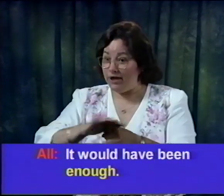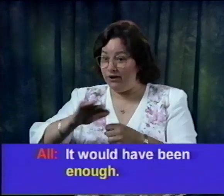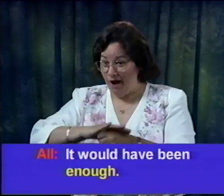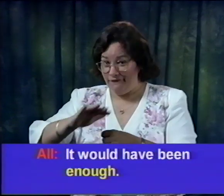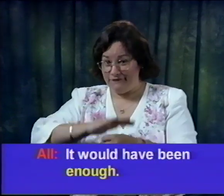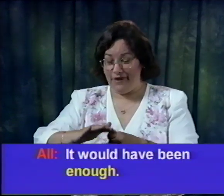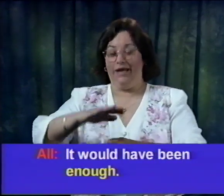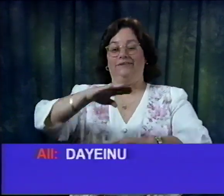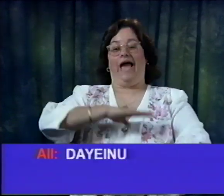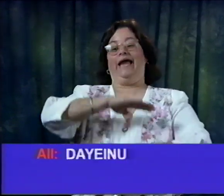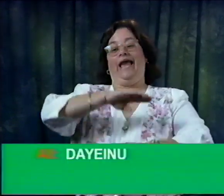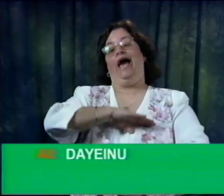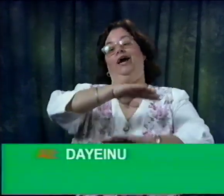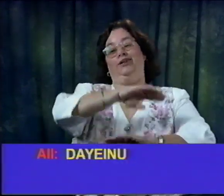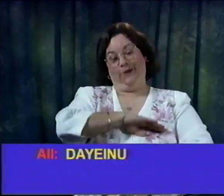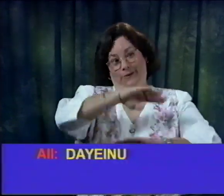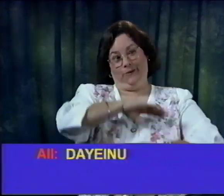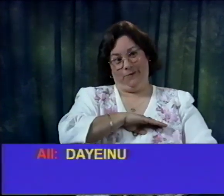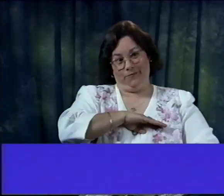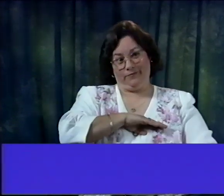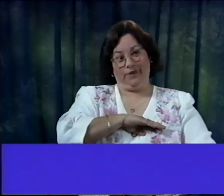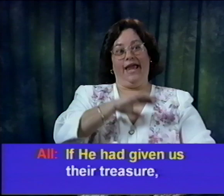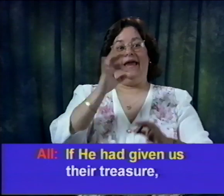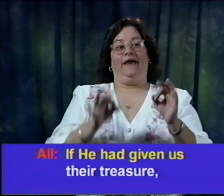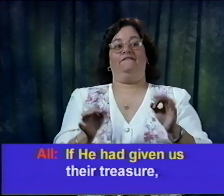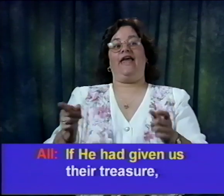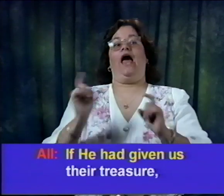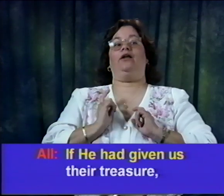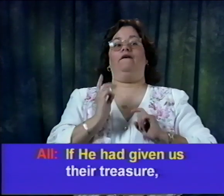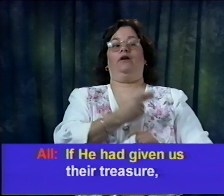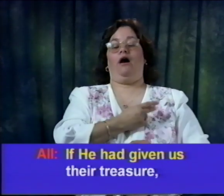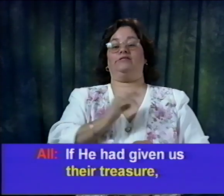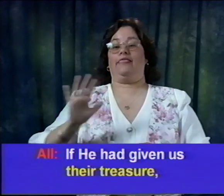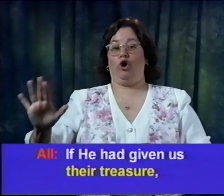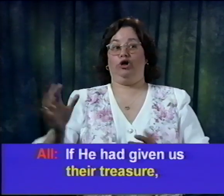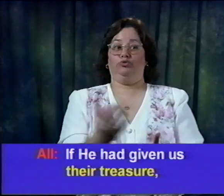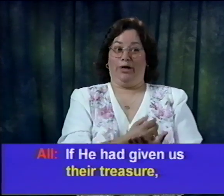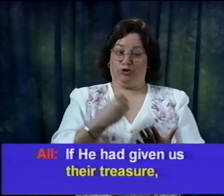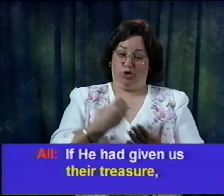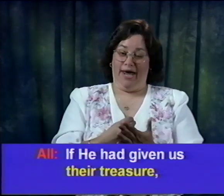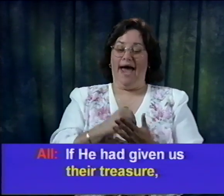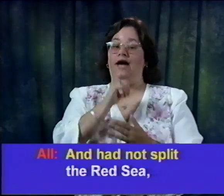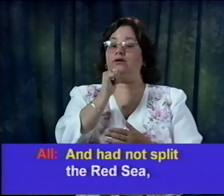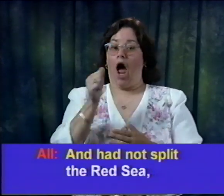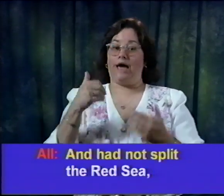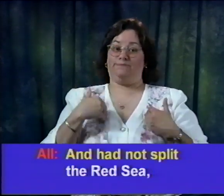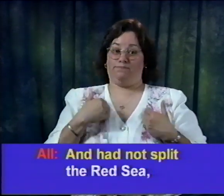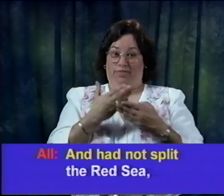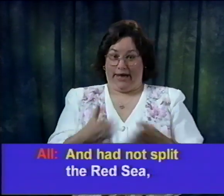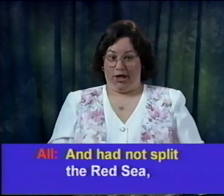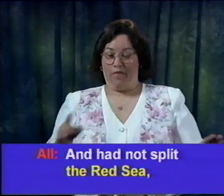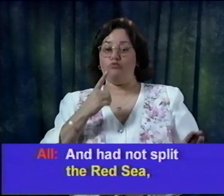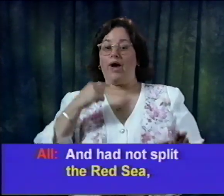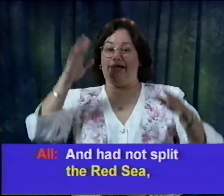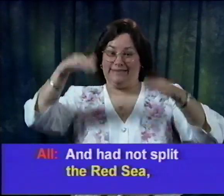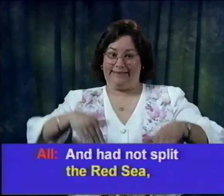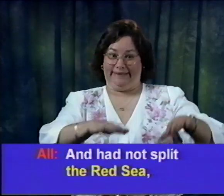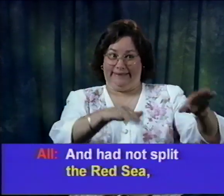would have been enough. Dayenu. If he had given us their treasure and had not split the Red